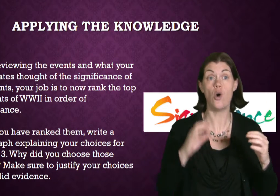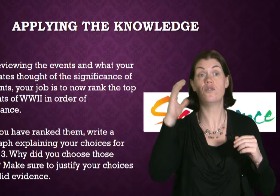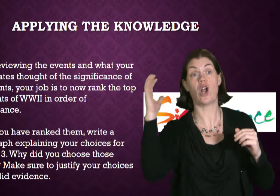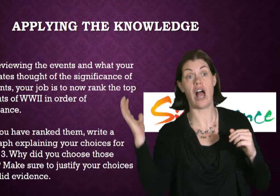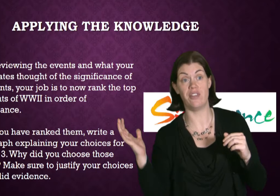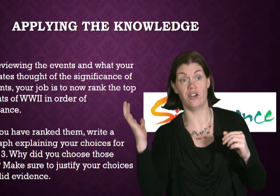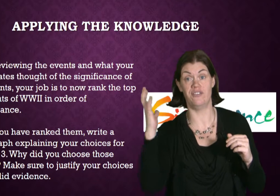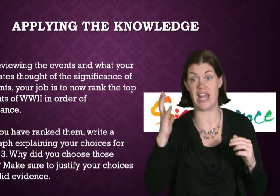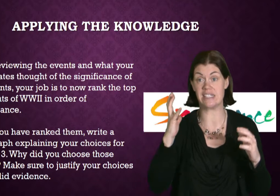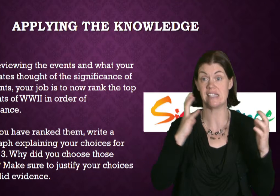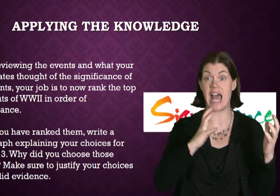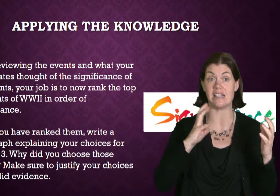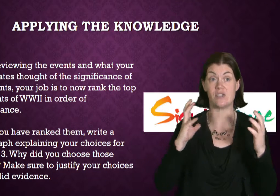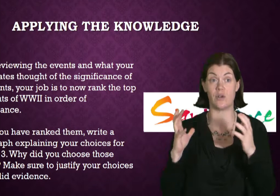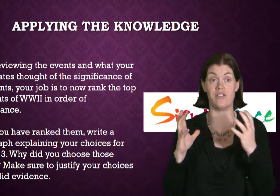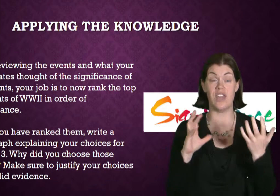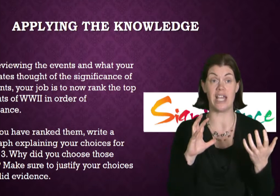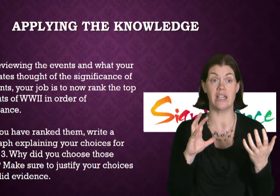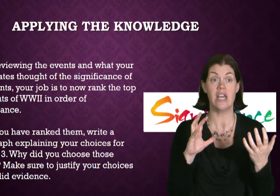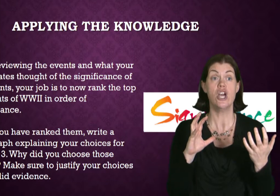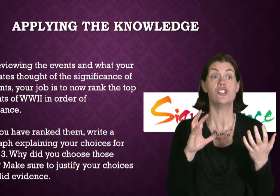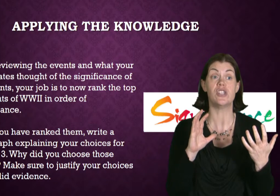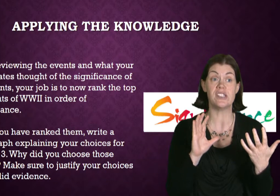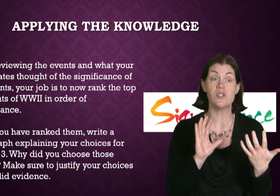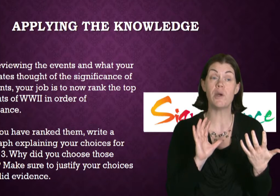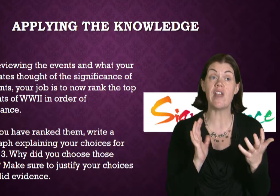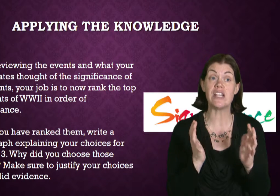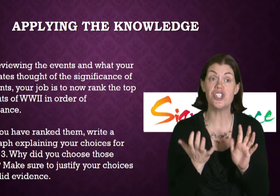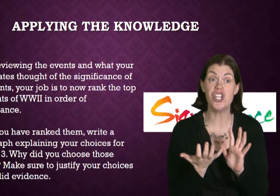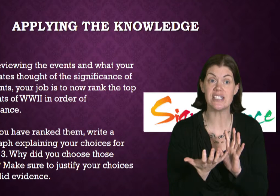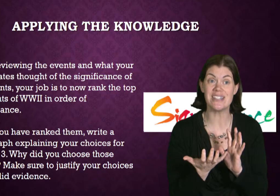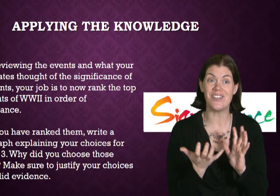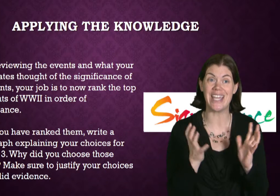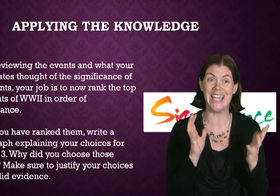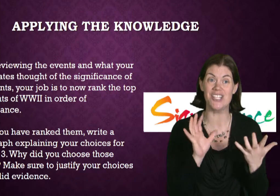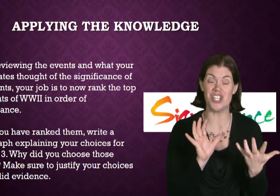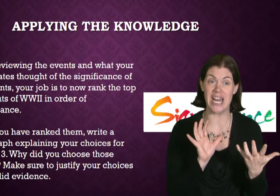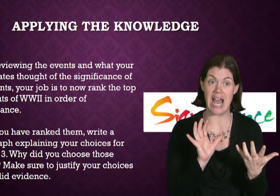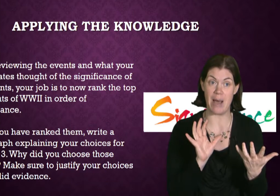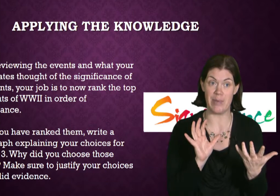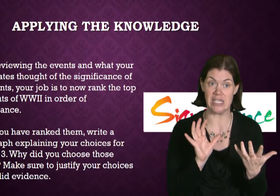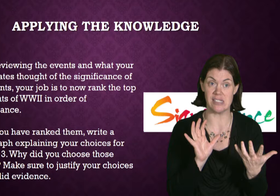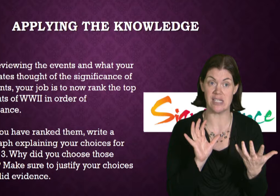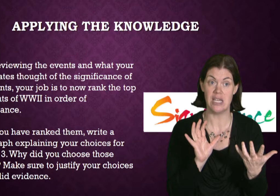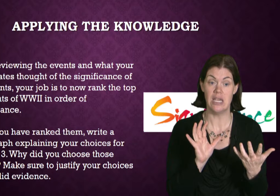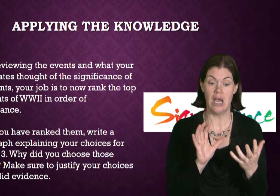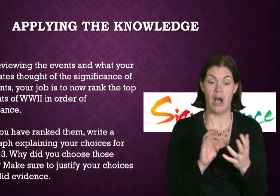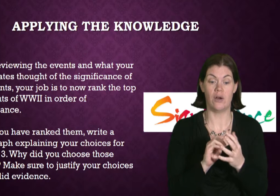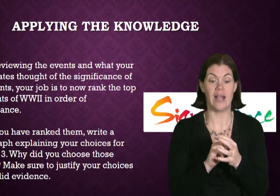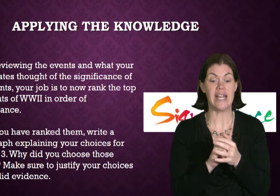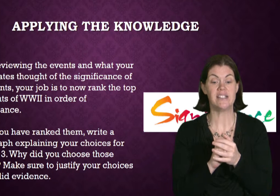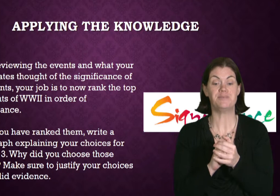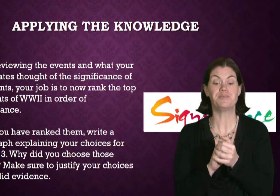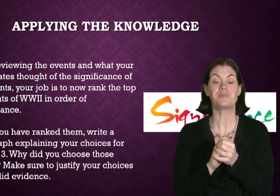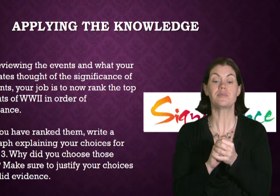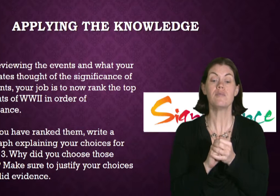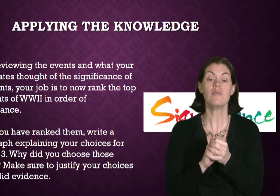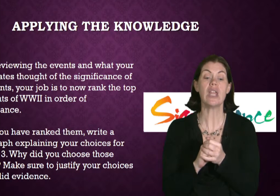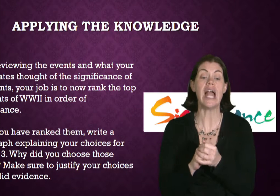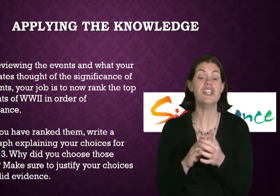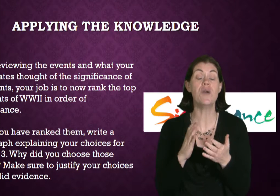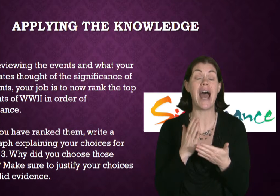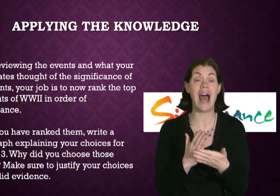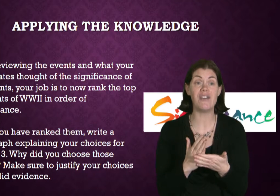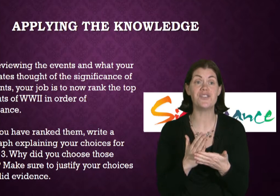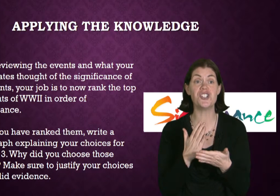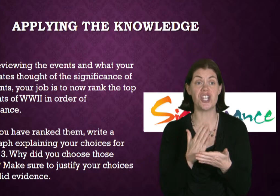events over other events? That sort of thing. So this is where that justification happens, all right?